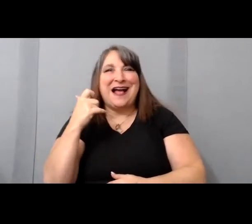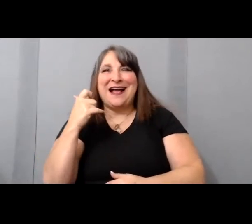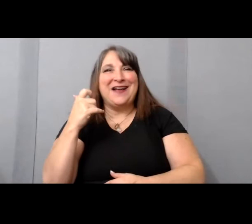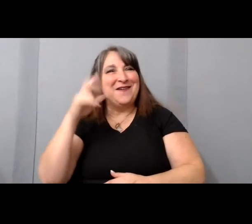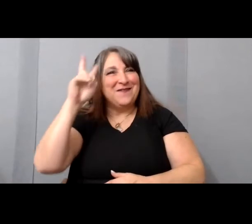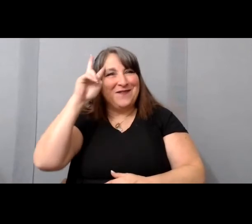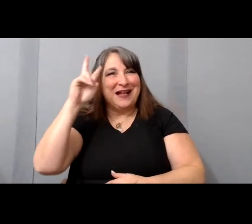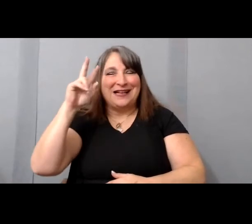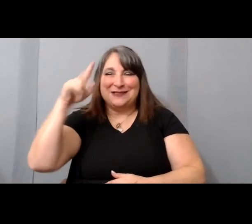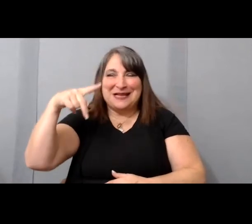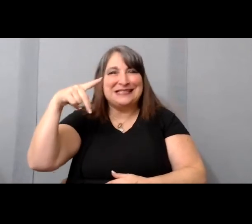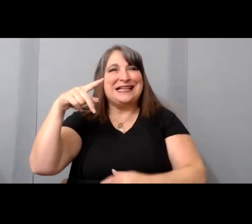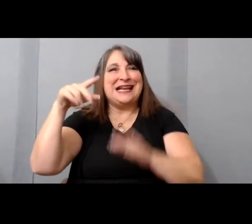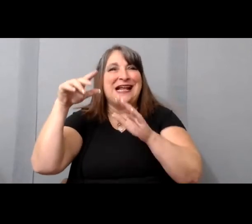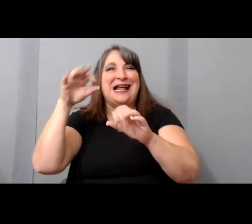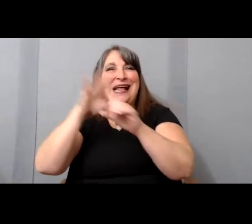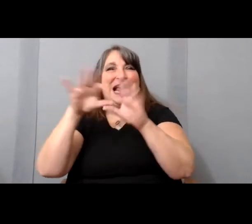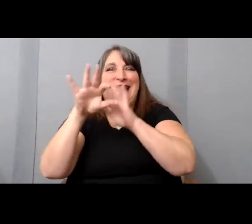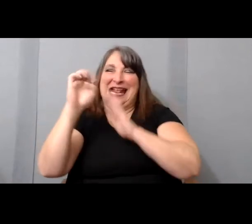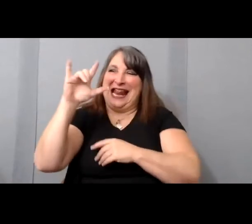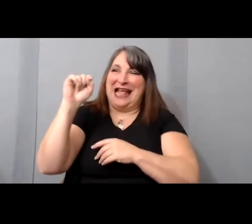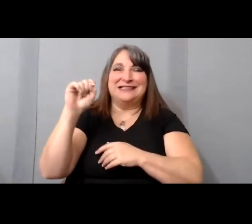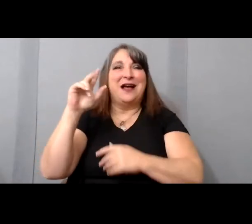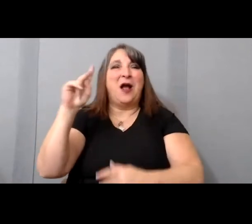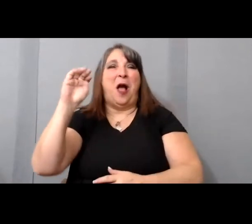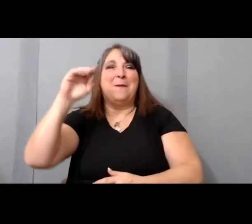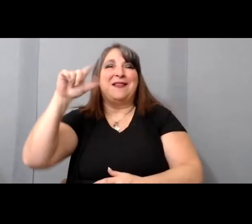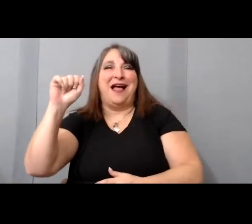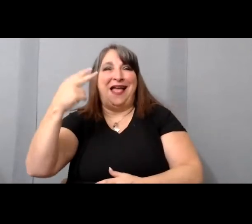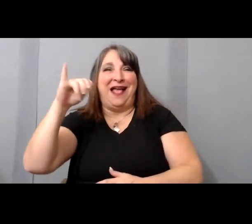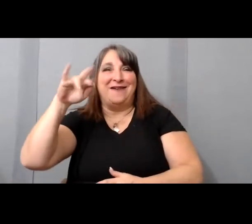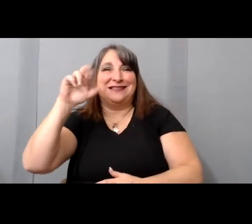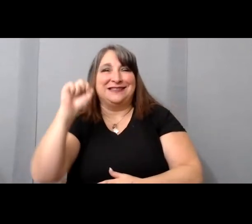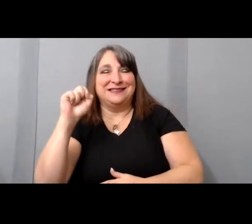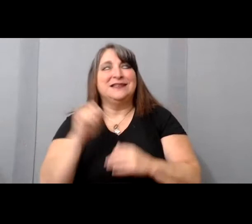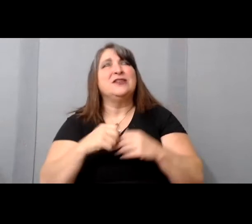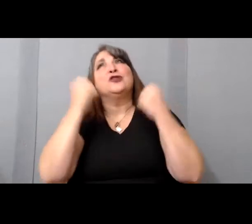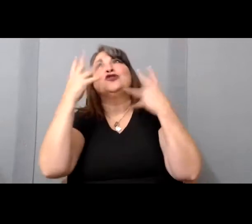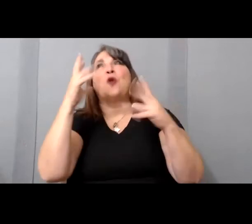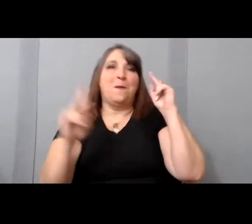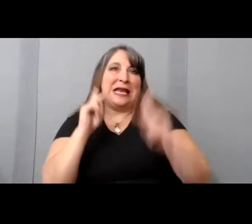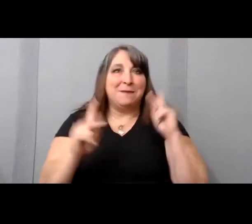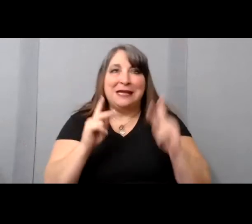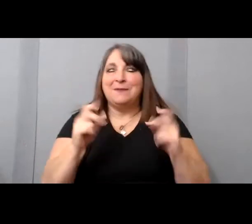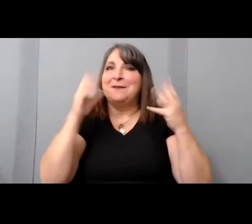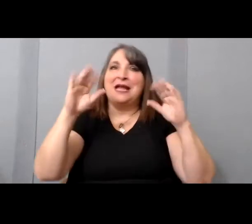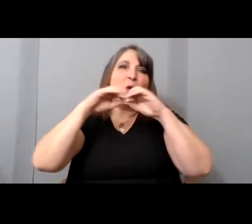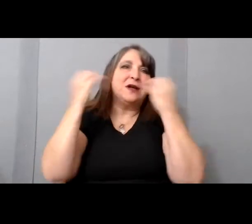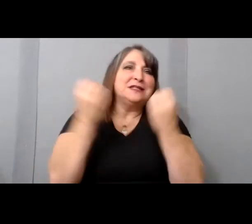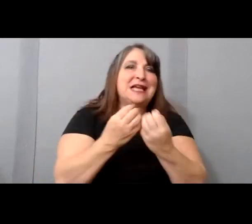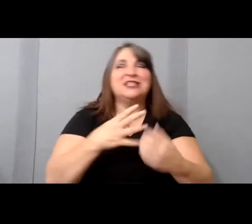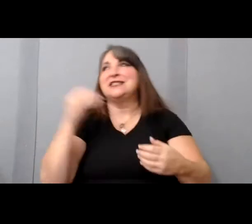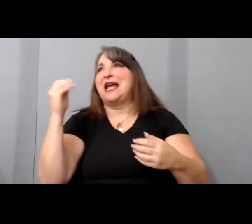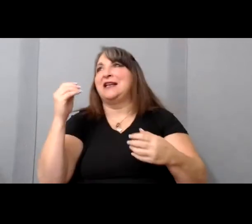Vice President-elect Kamala Harris. There are so many people and organizations and communities and